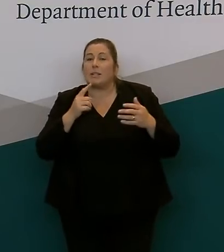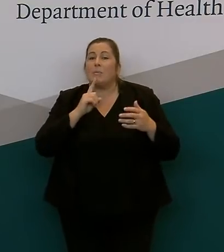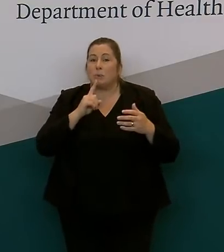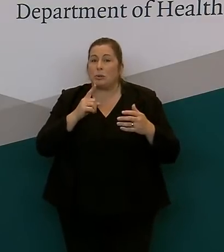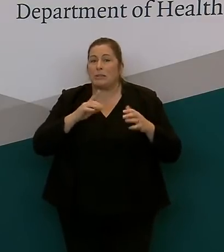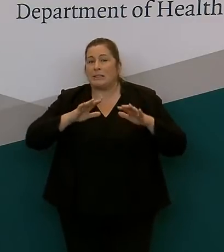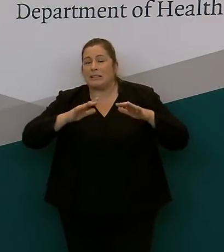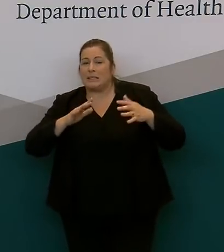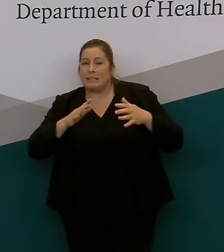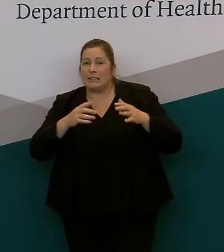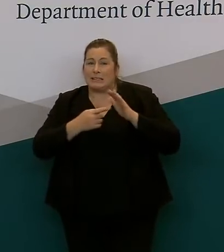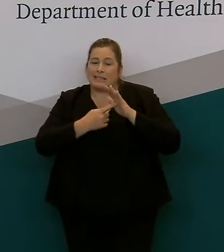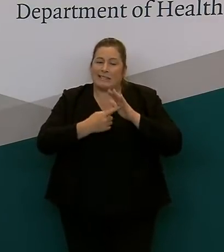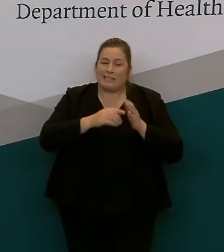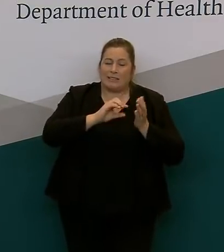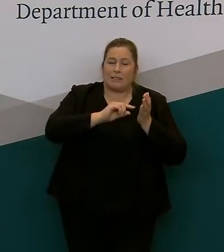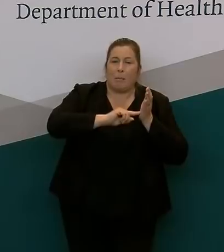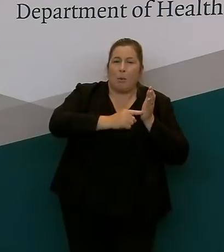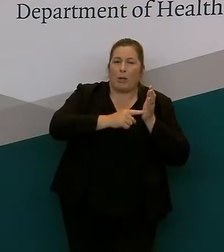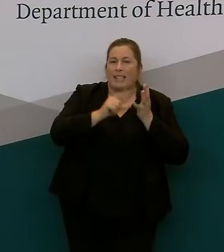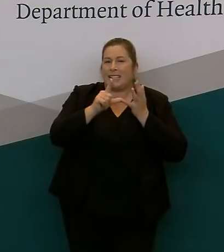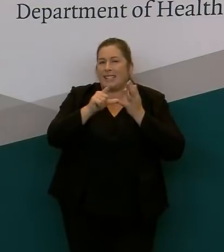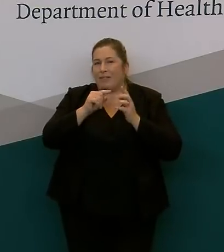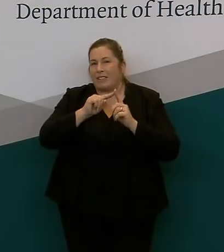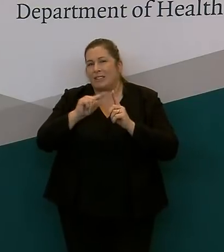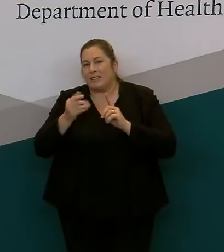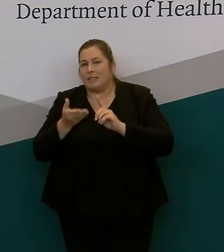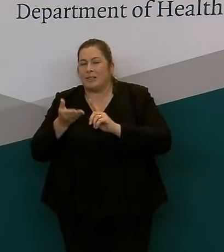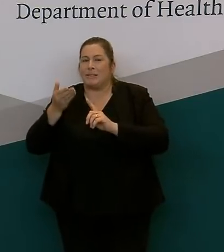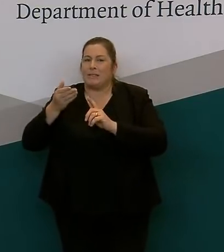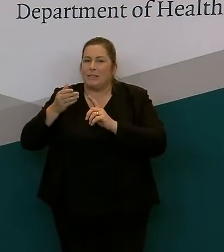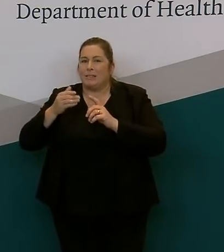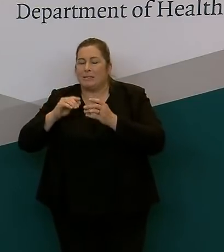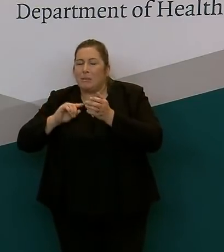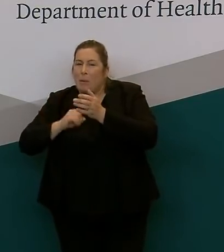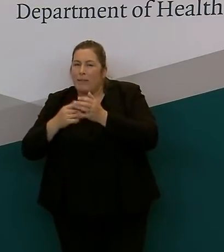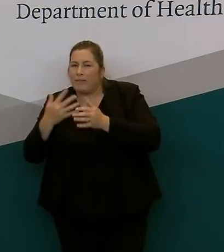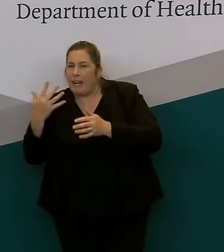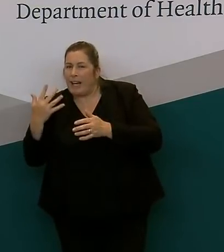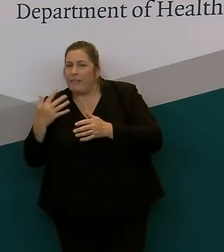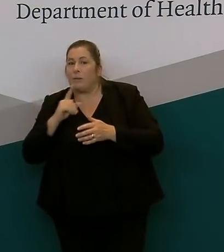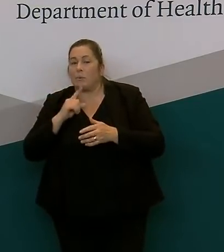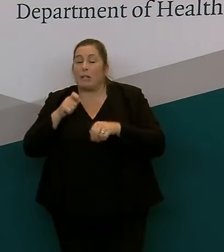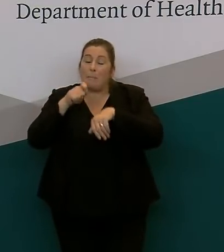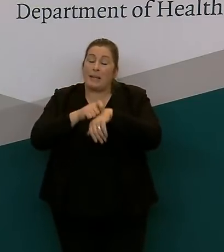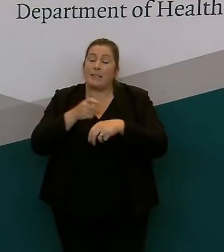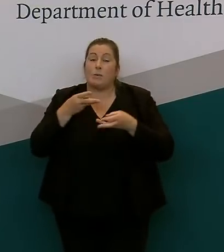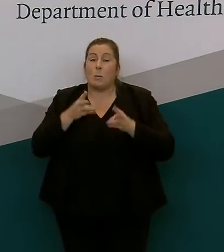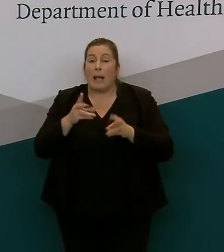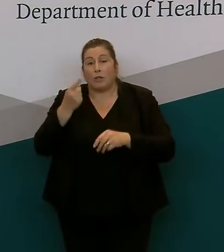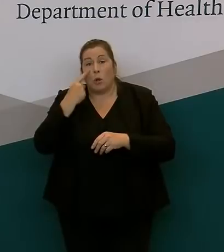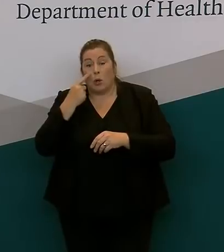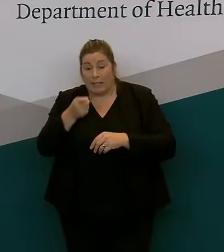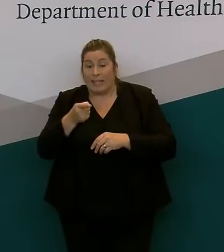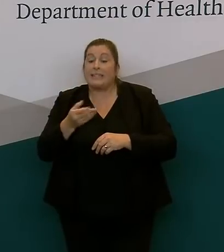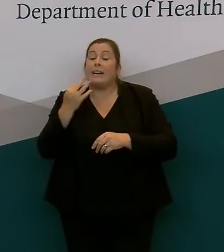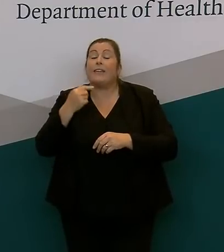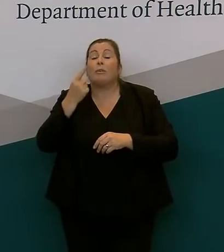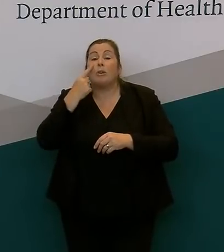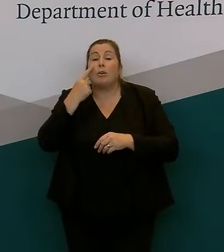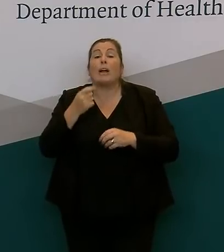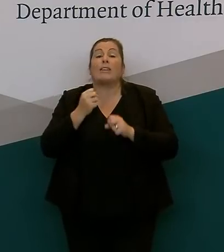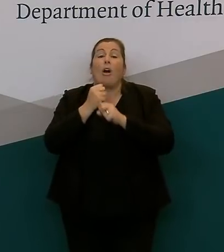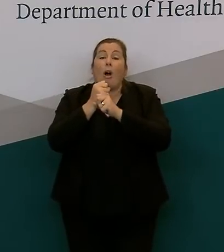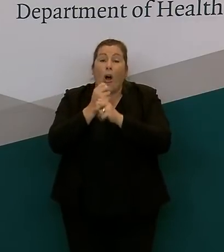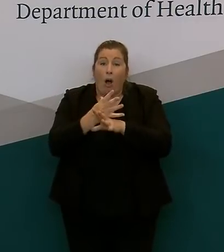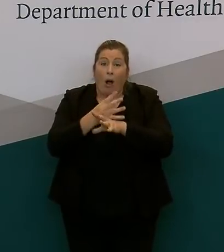confidence interval from as low as 0.7 to as high as 1.5. So the best way to look at this is if we take all of these in the